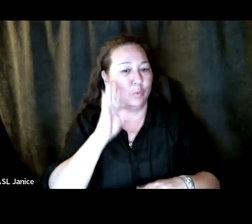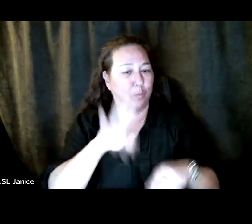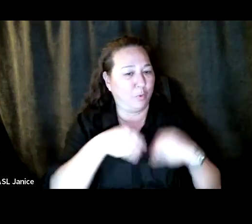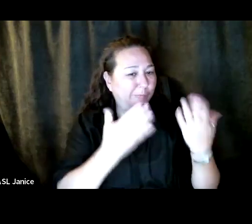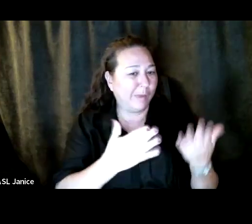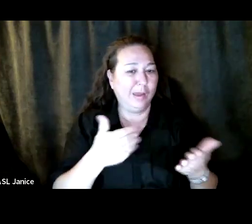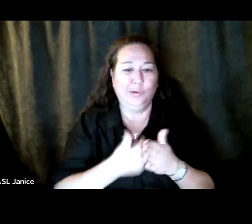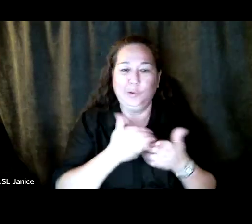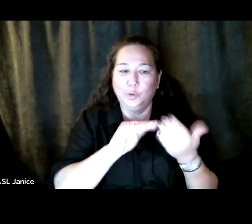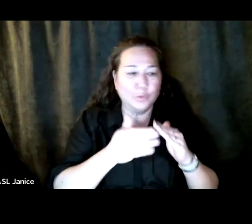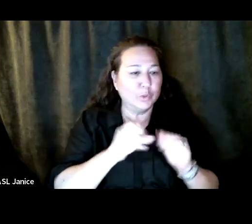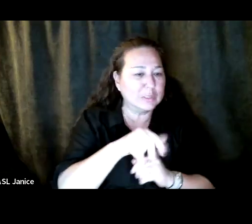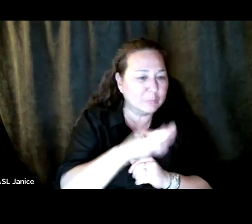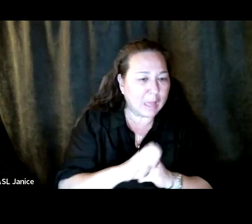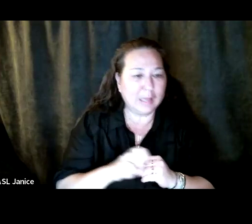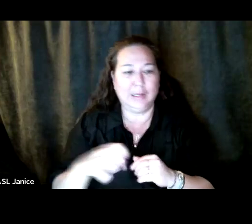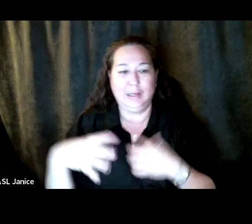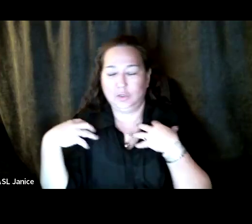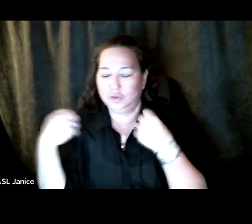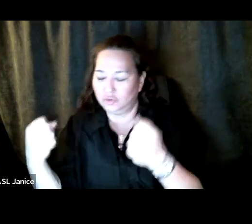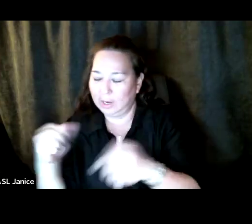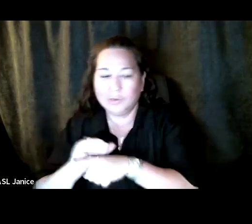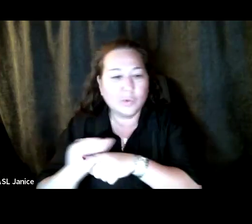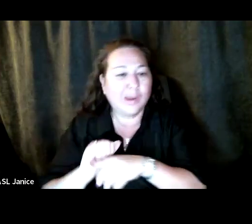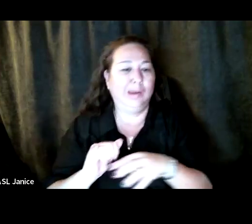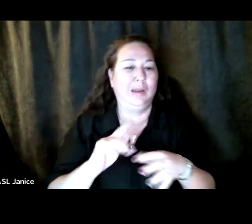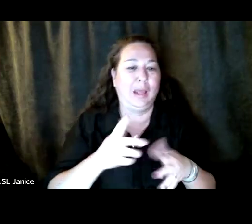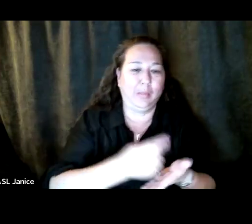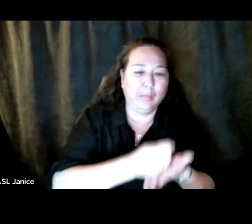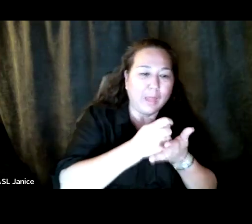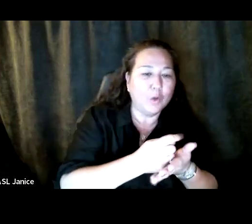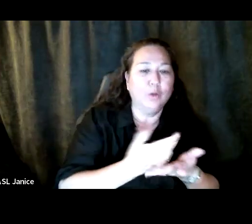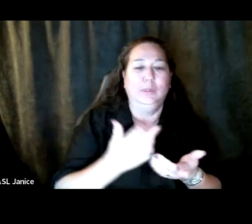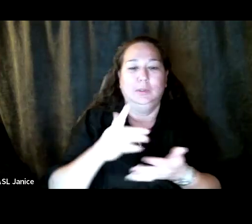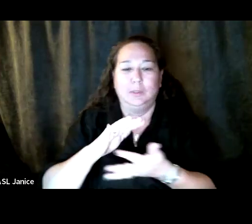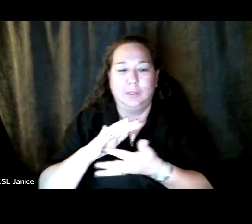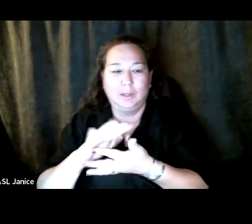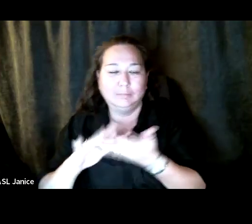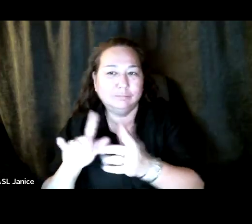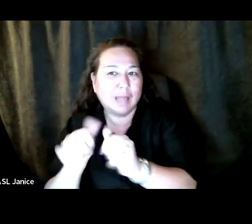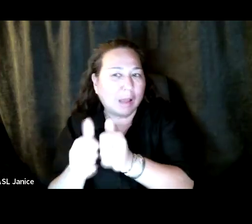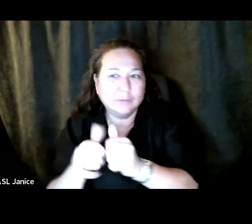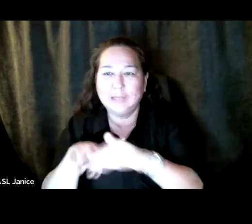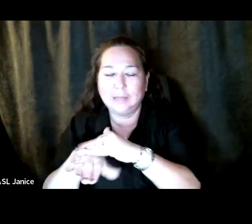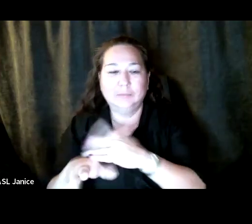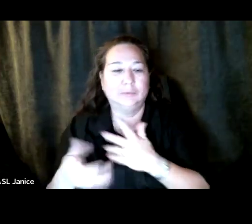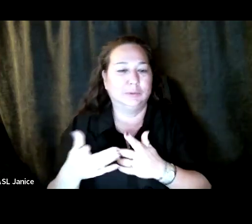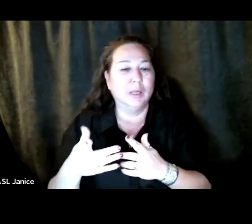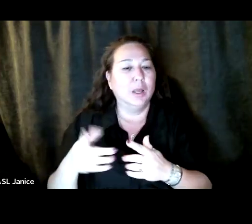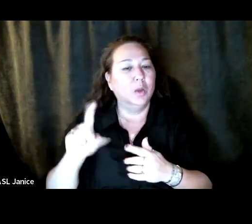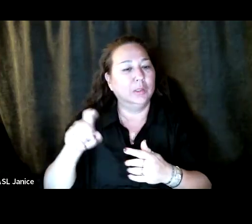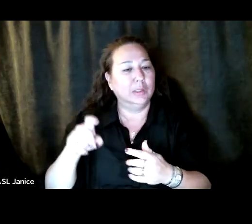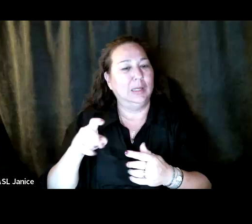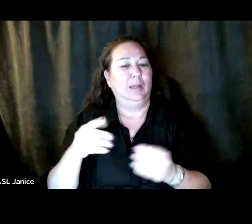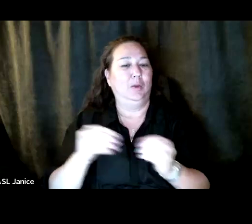student athletes deserve to have access to a modern, multi-service facility and the resources to support them. White Stadium is a